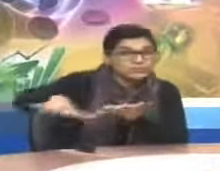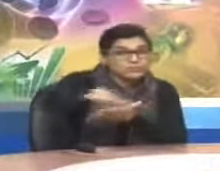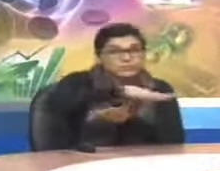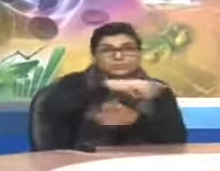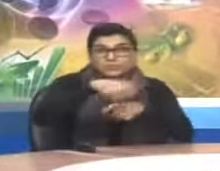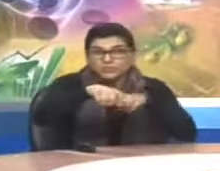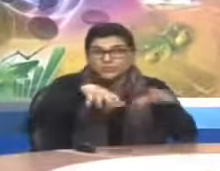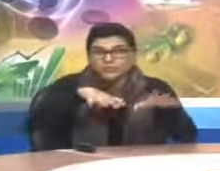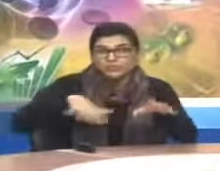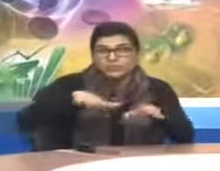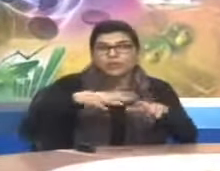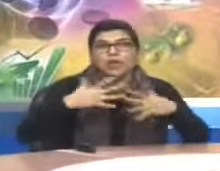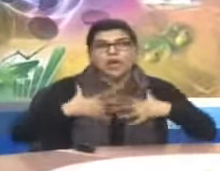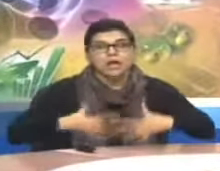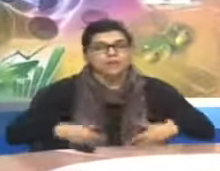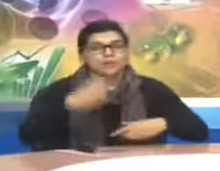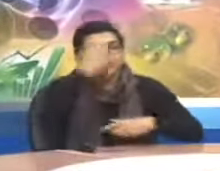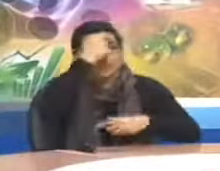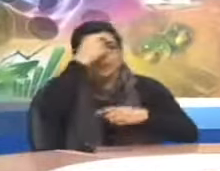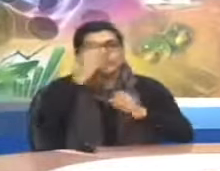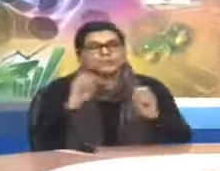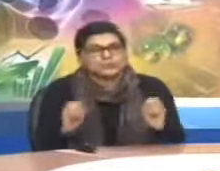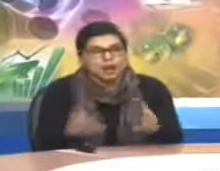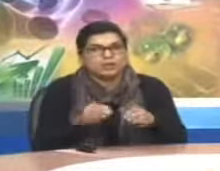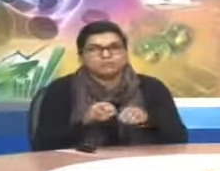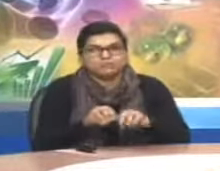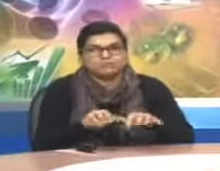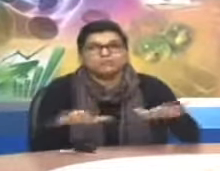causes health problems.